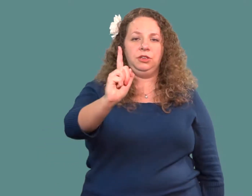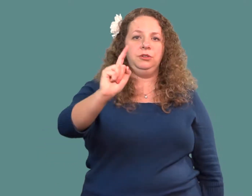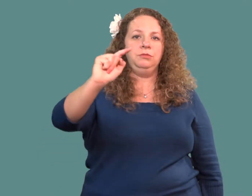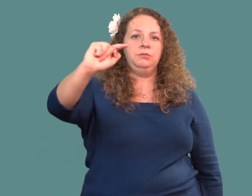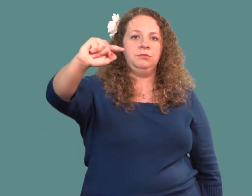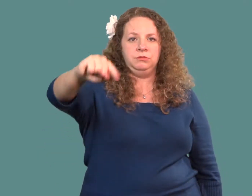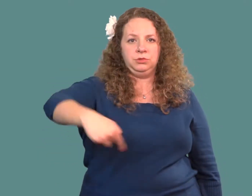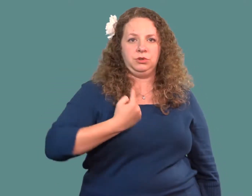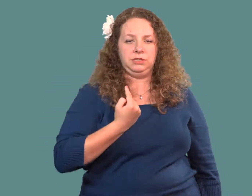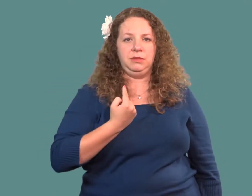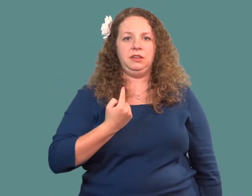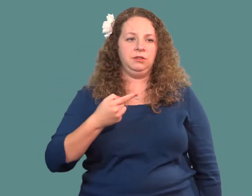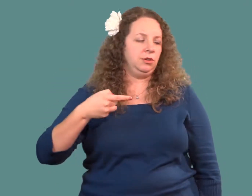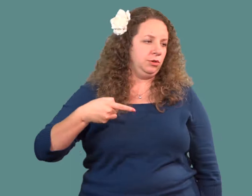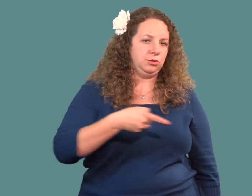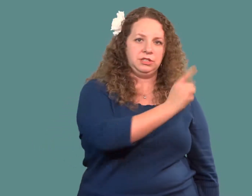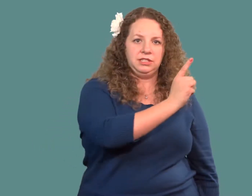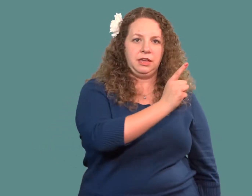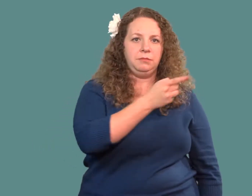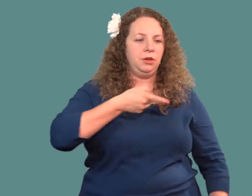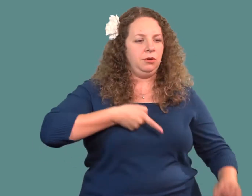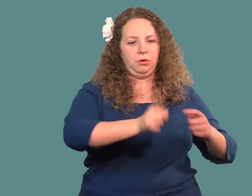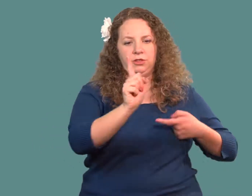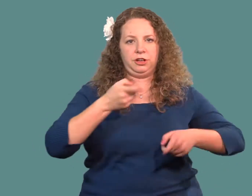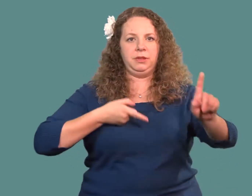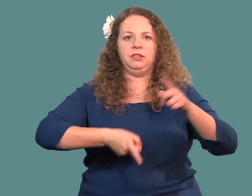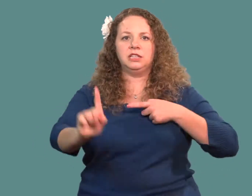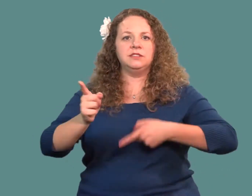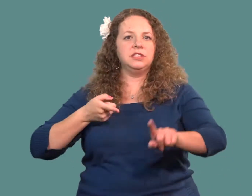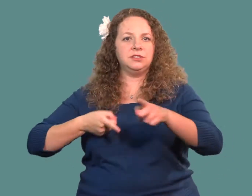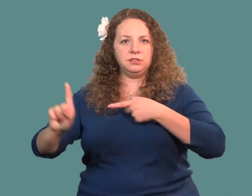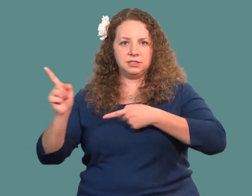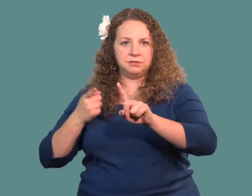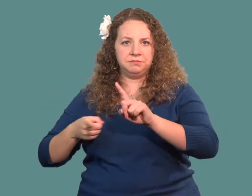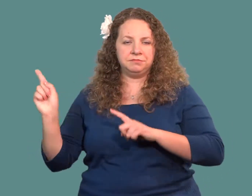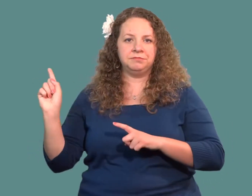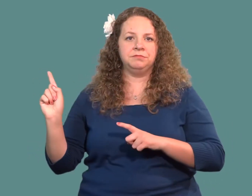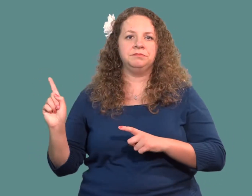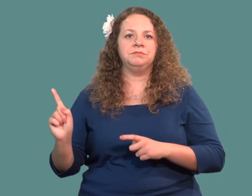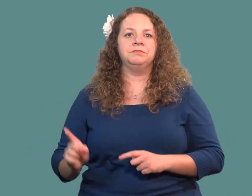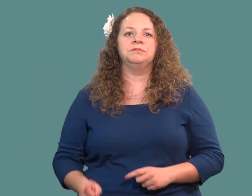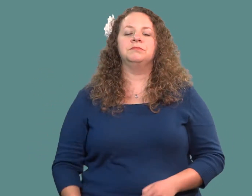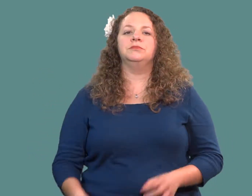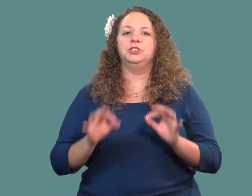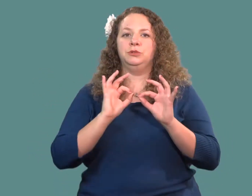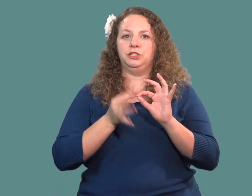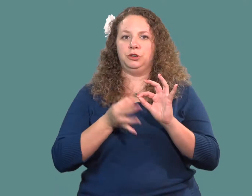you, towards me, towards them, or there could be lots of insults. To